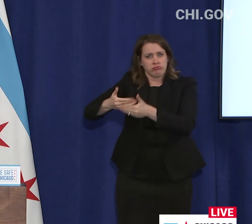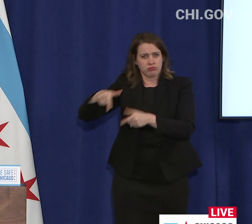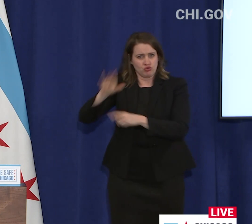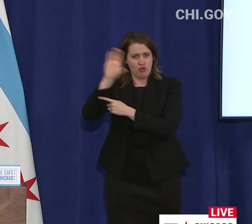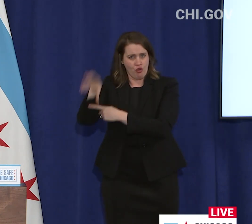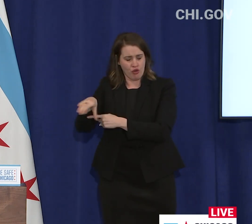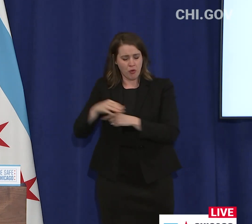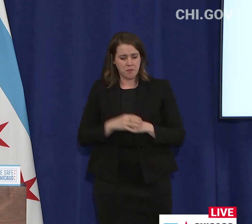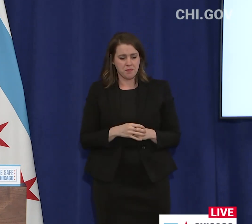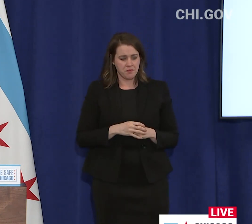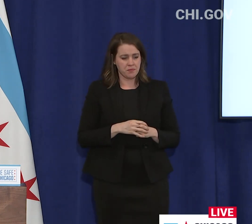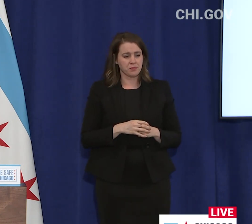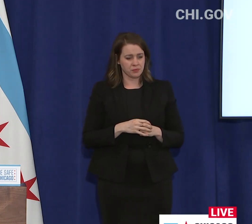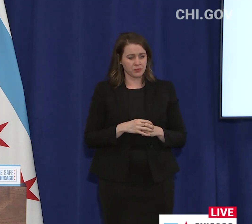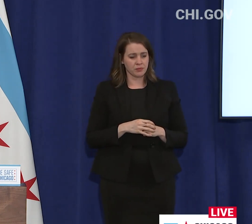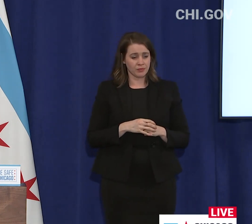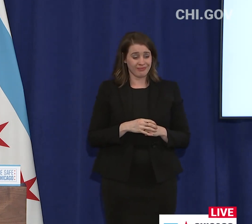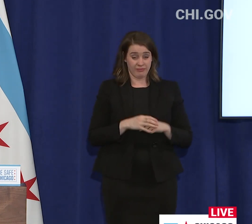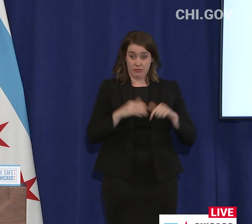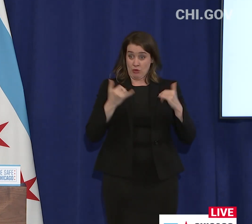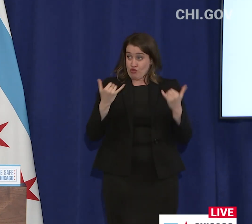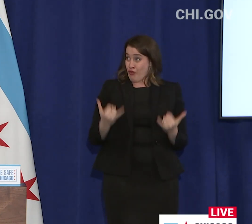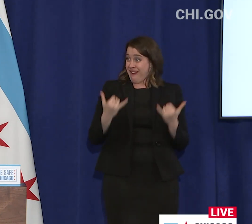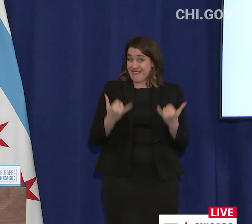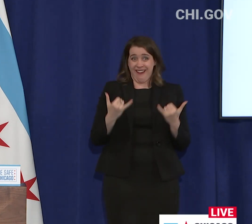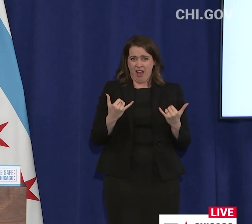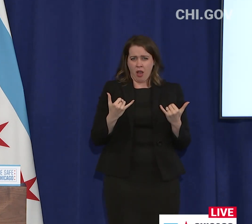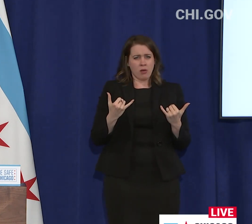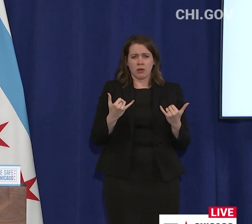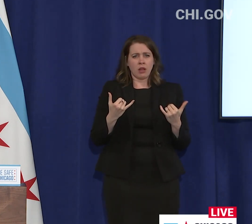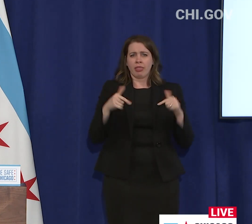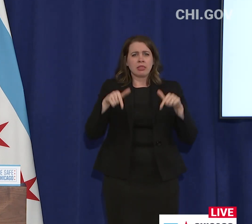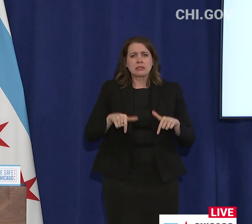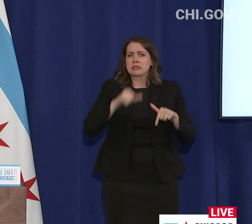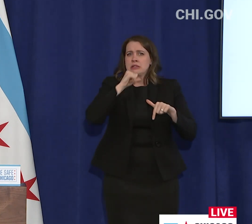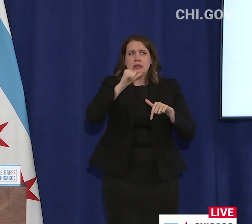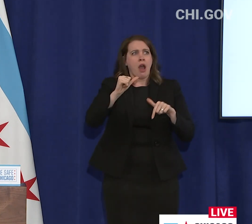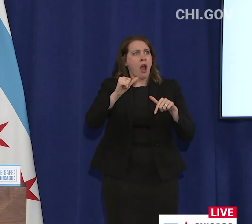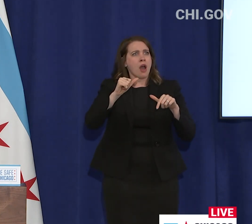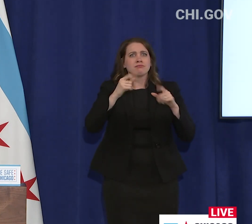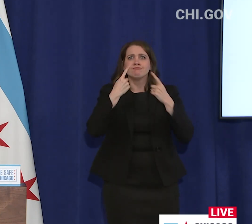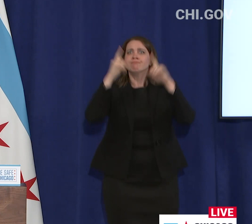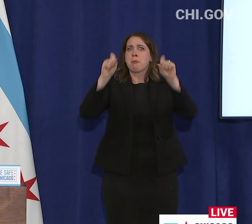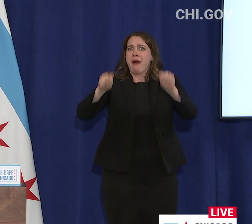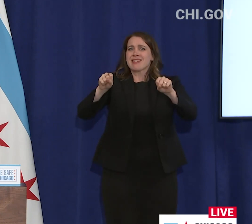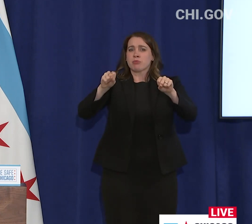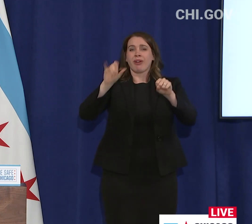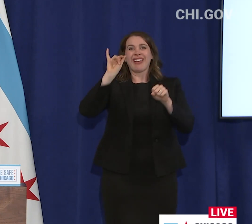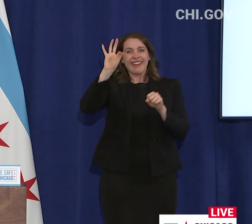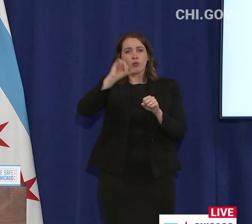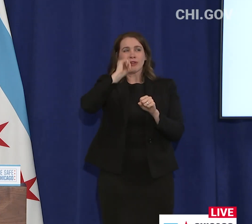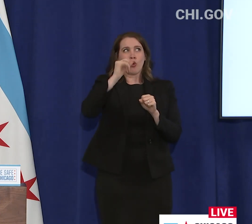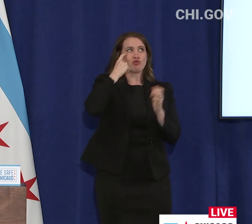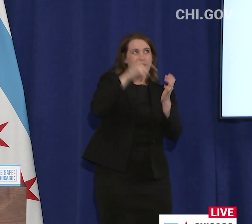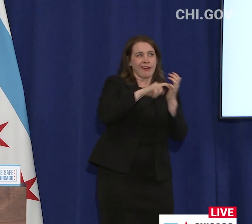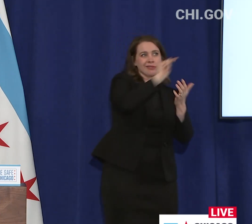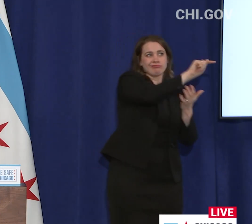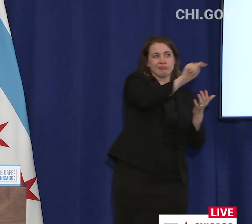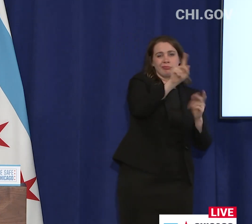to meet this moment would not have been possible without the work and compassion of countless other